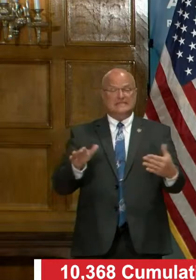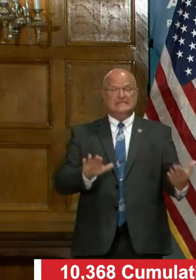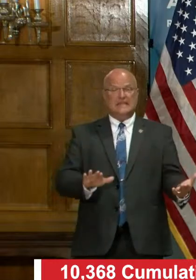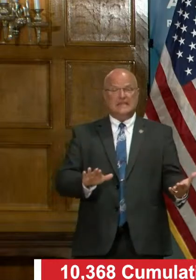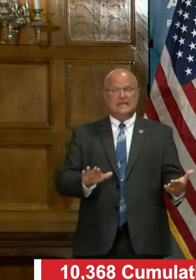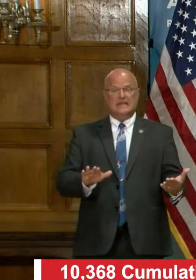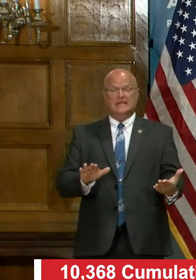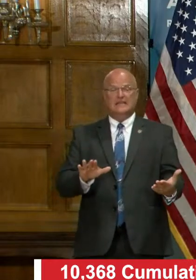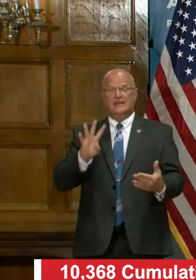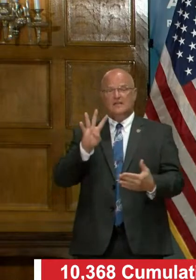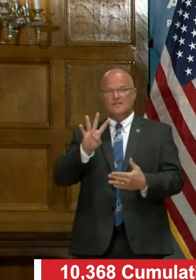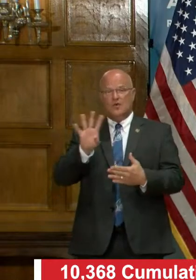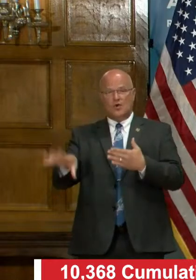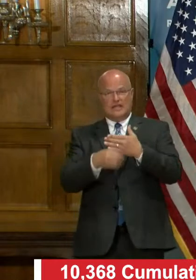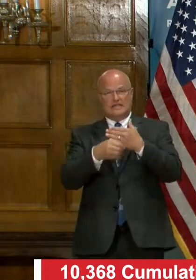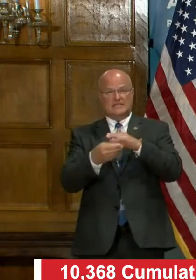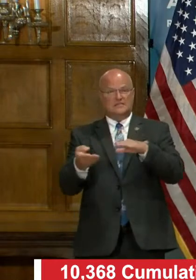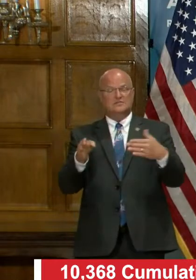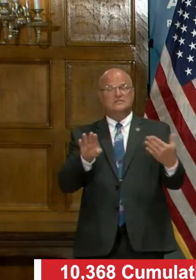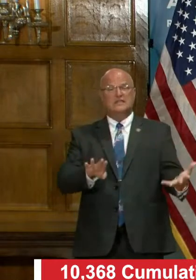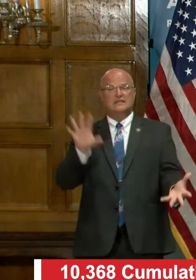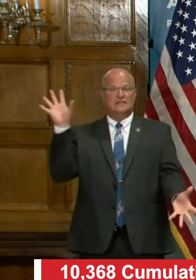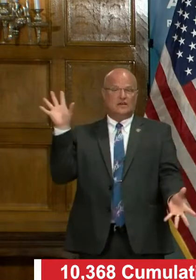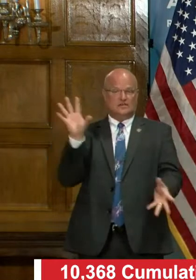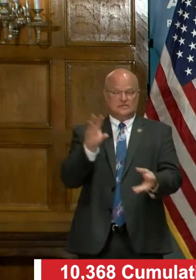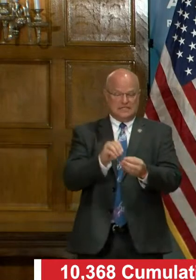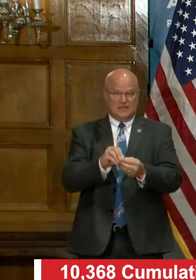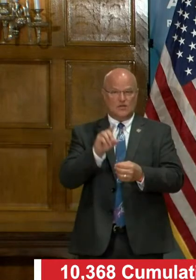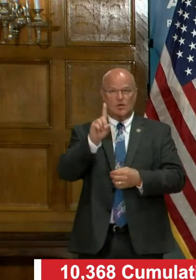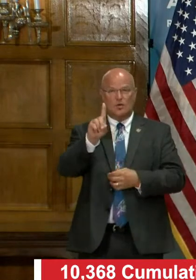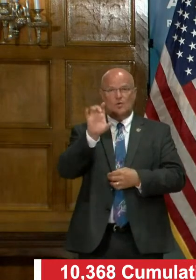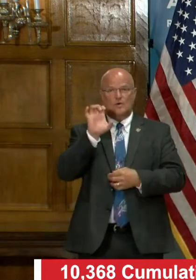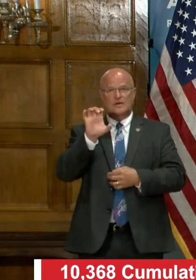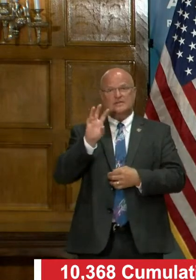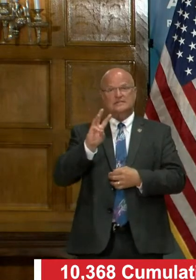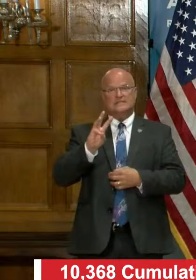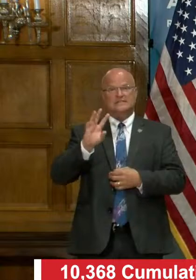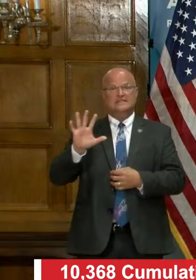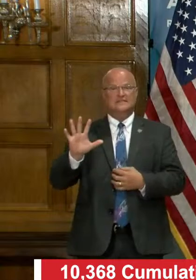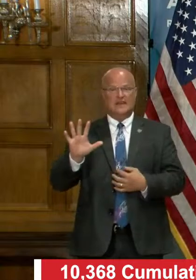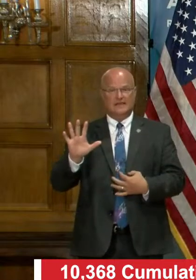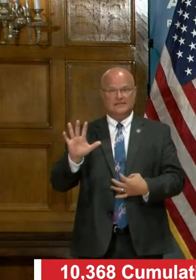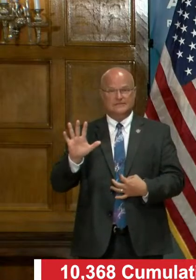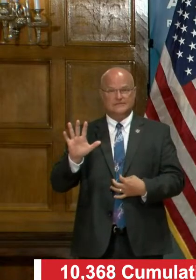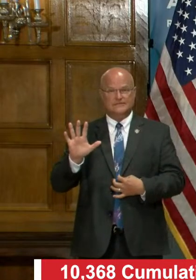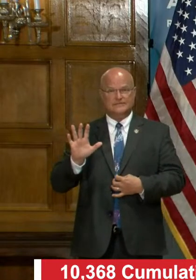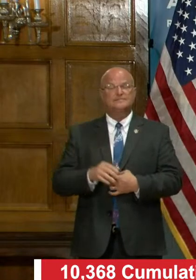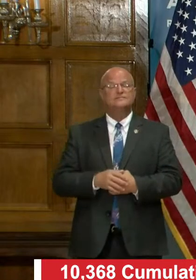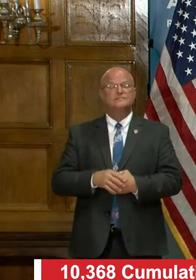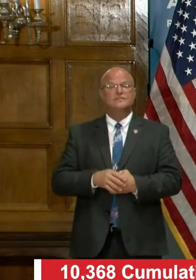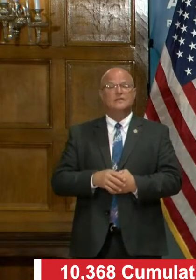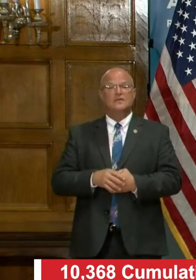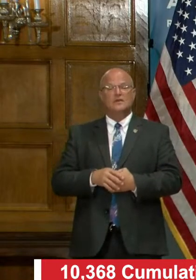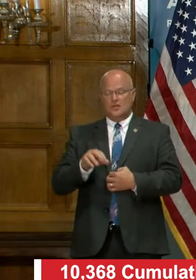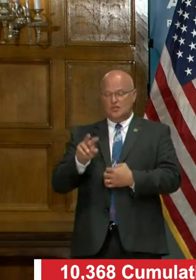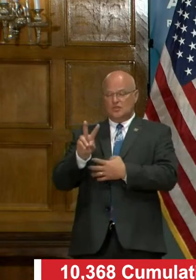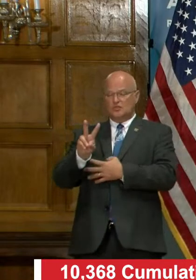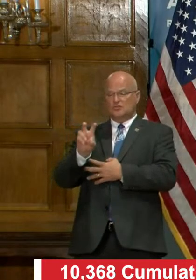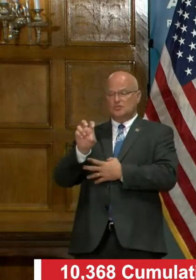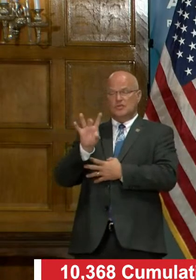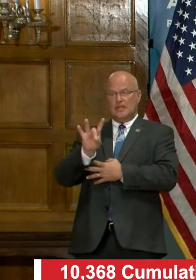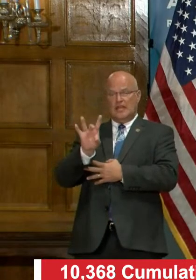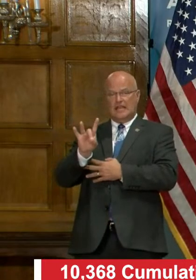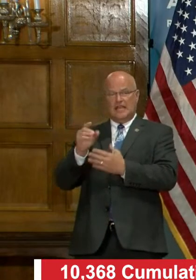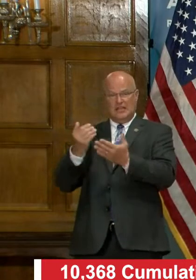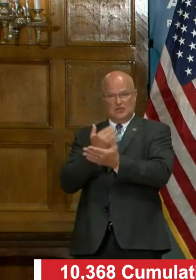deaths, we have 4 additional deaths, which brings us to 165. Of the